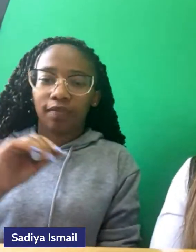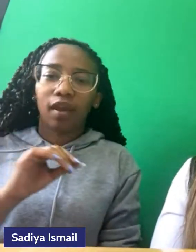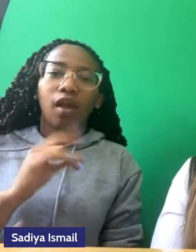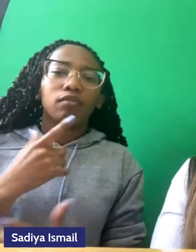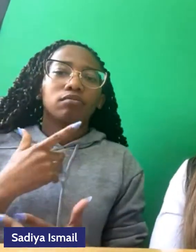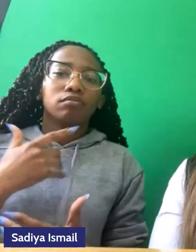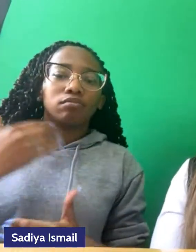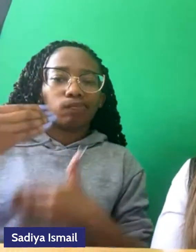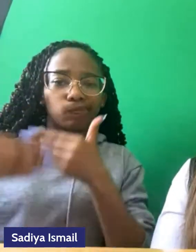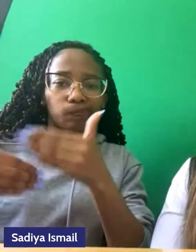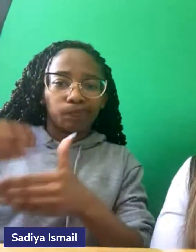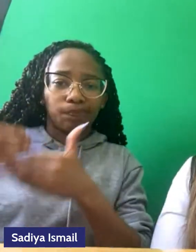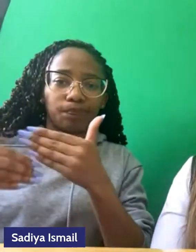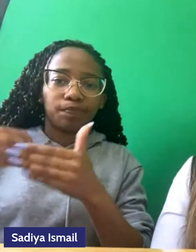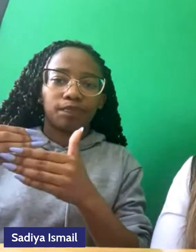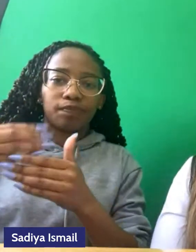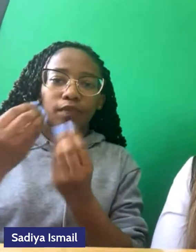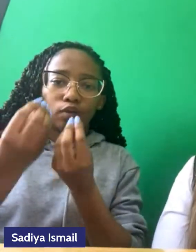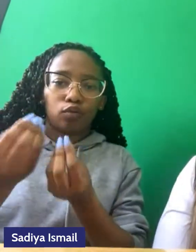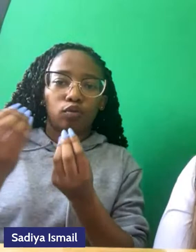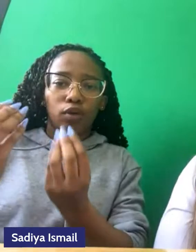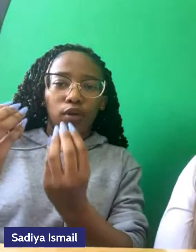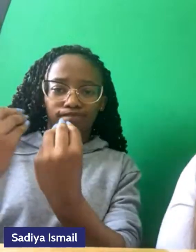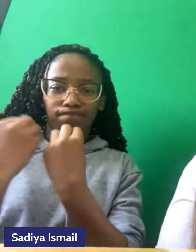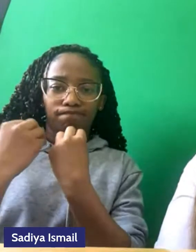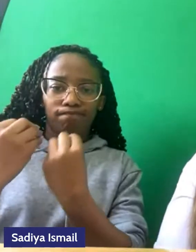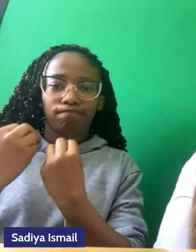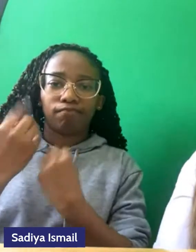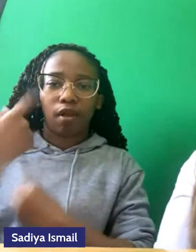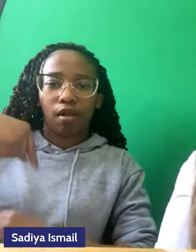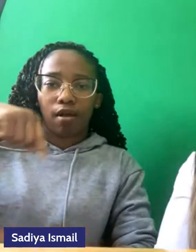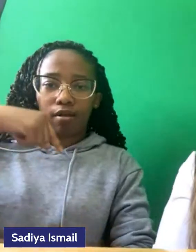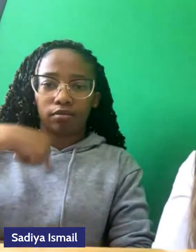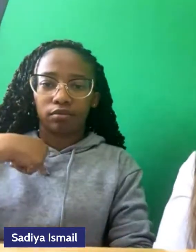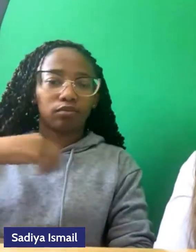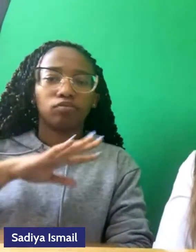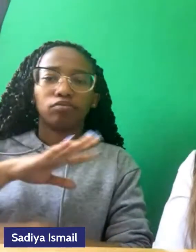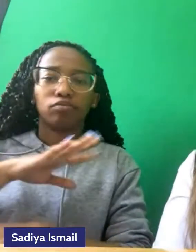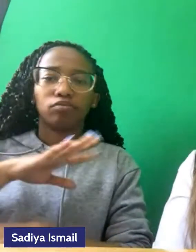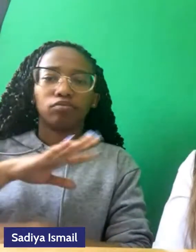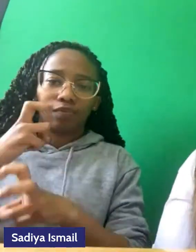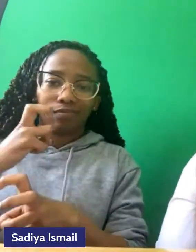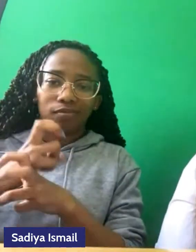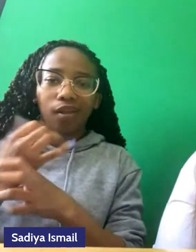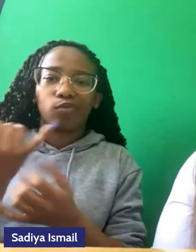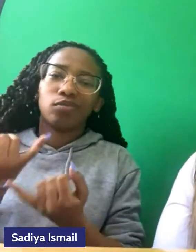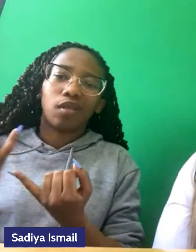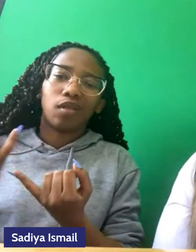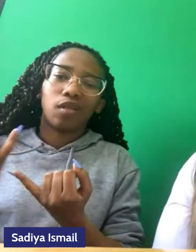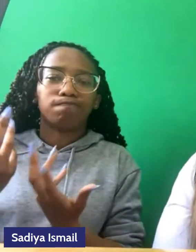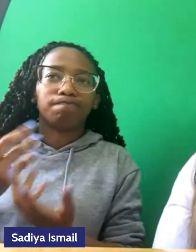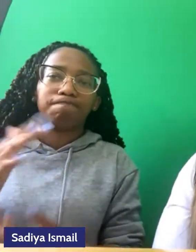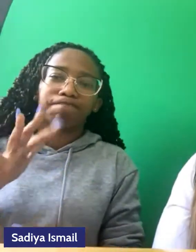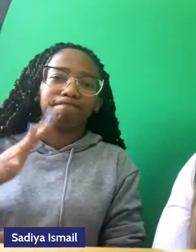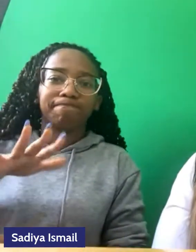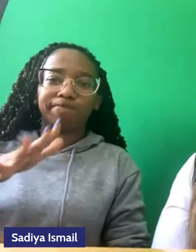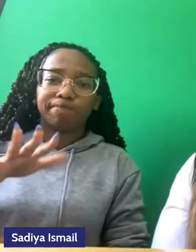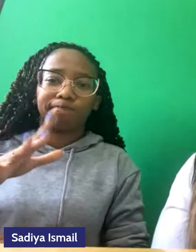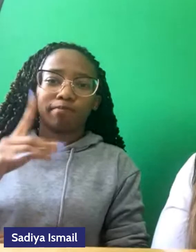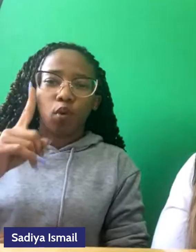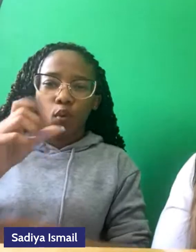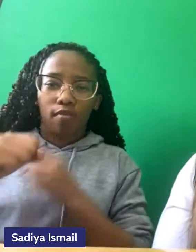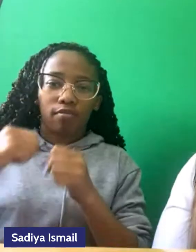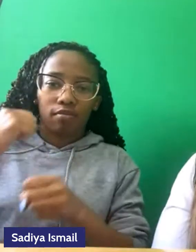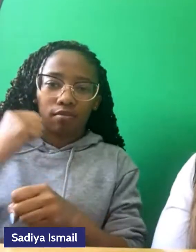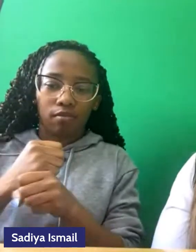we go along, our learners teach us. So it wasn't difficult. It took me about, I would say, about a